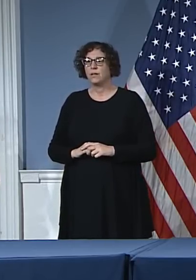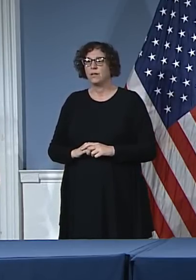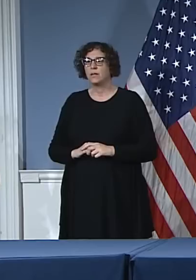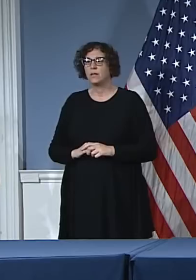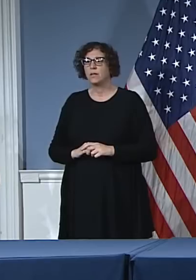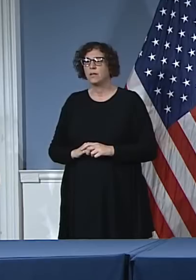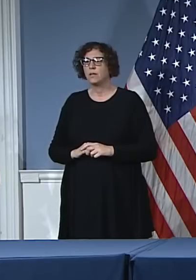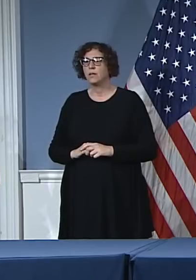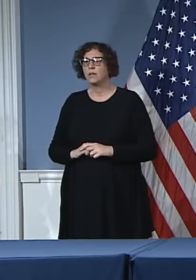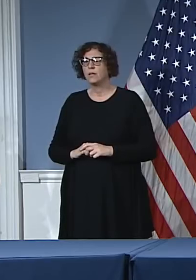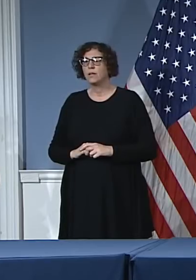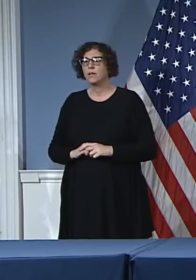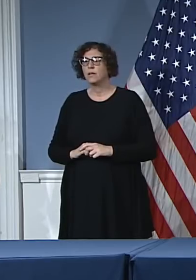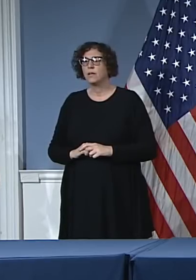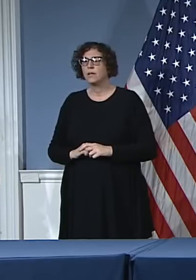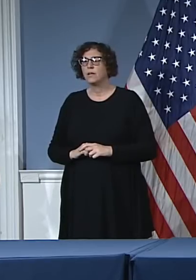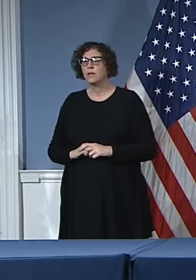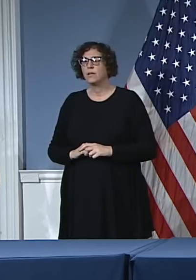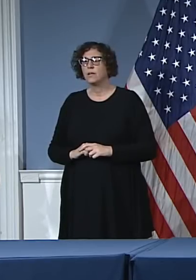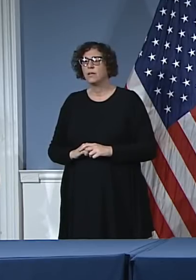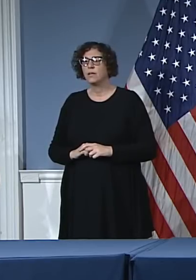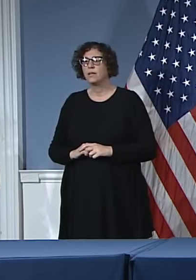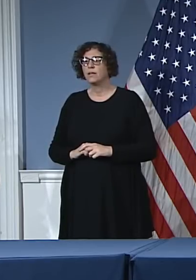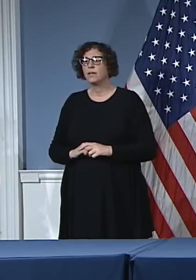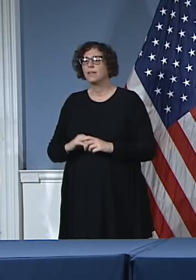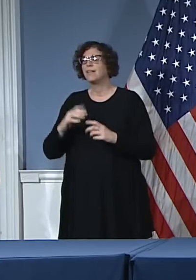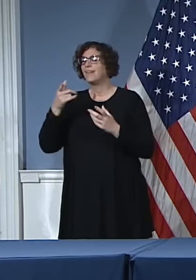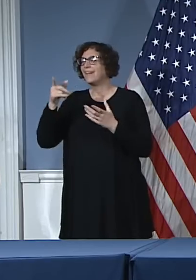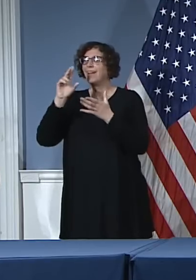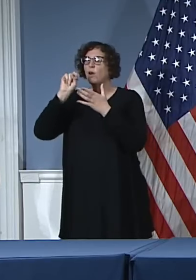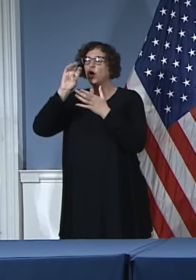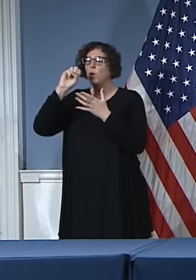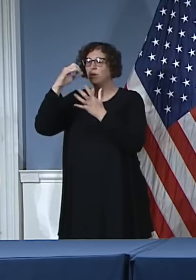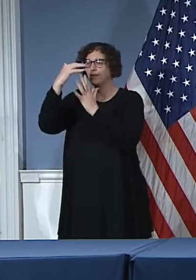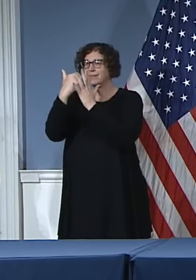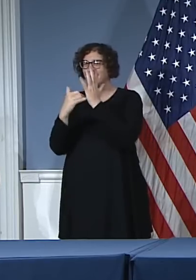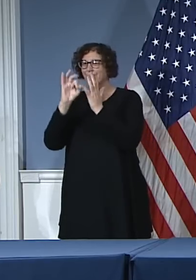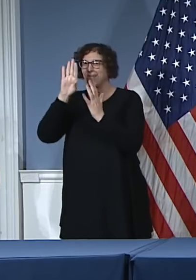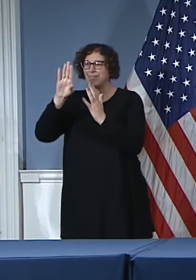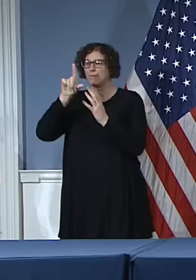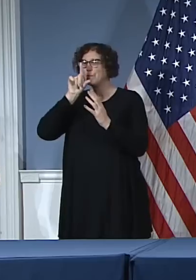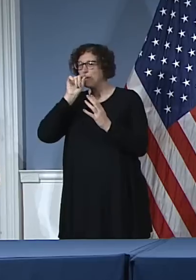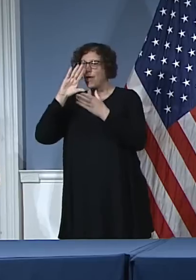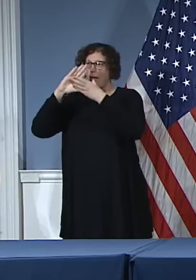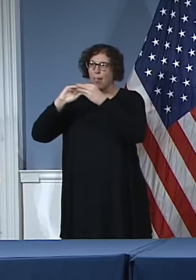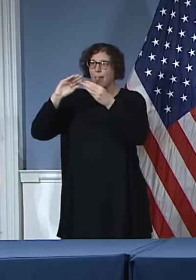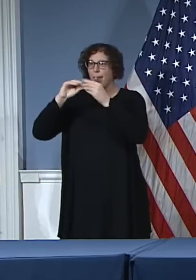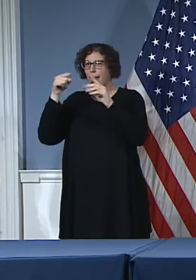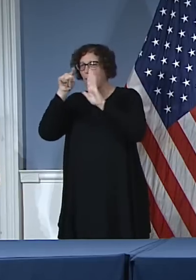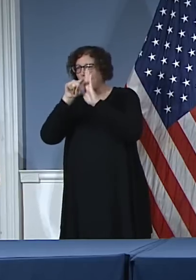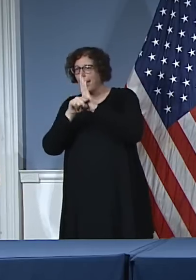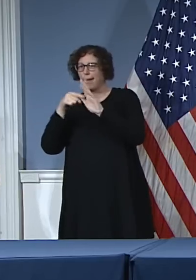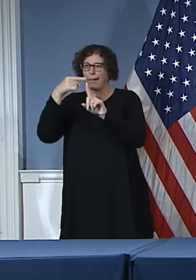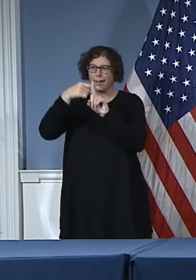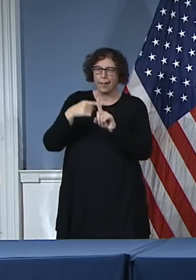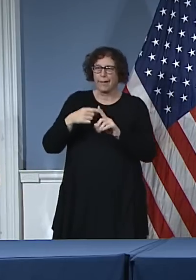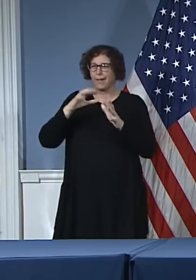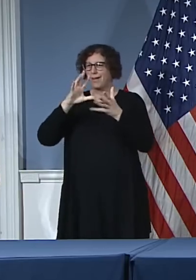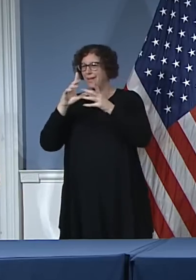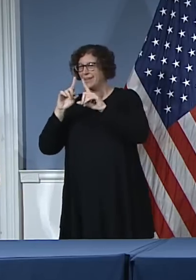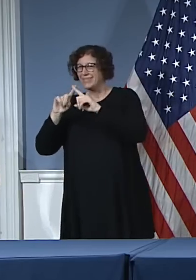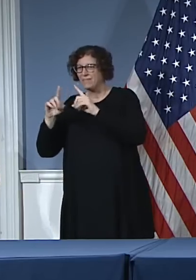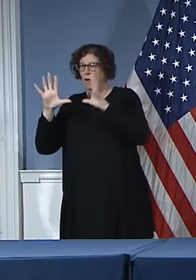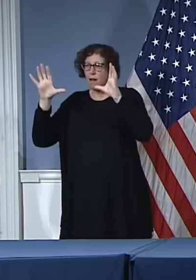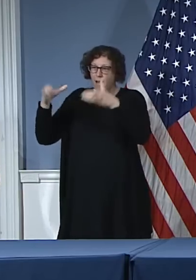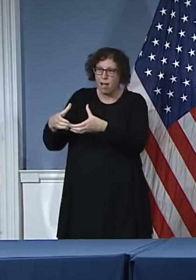saw it firsthand. By and large, there were no large organized sports. There was people getting out on a beautiful